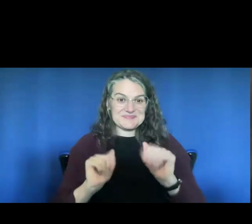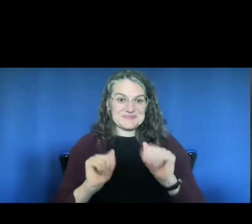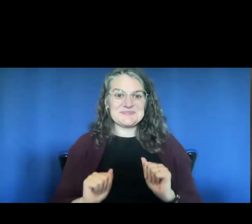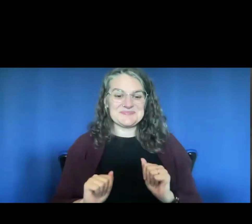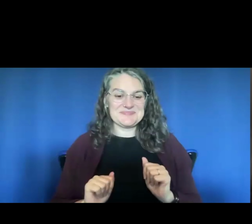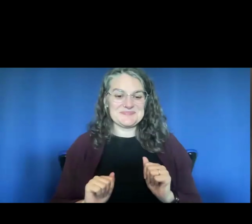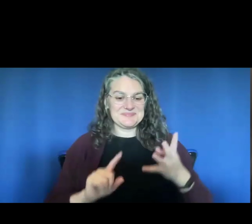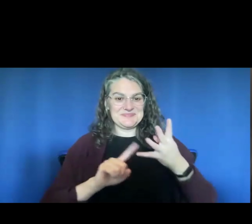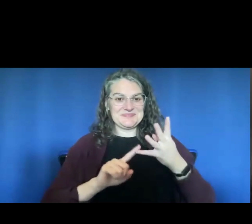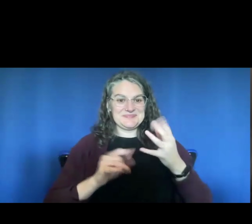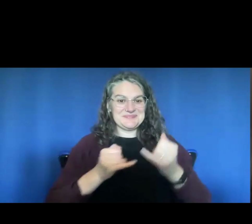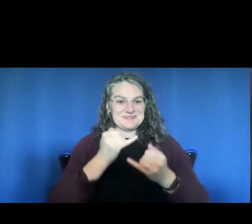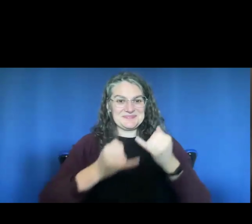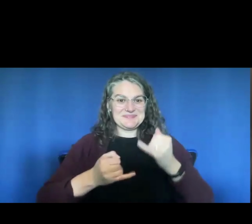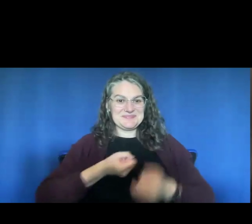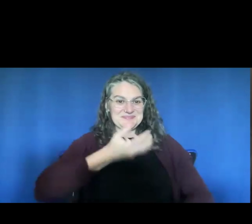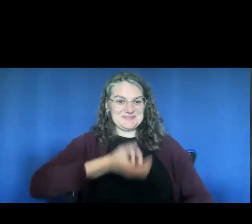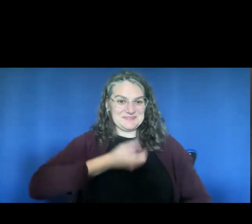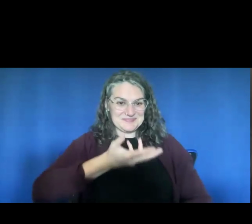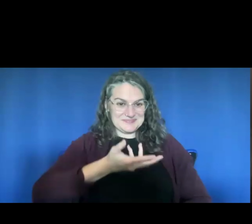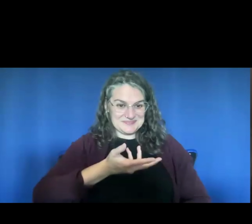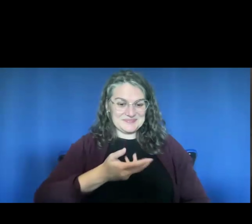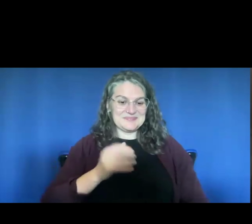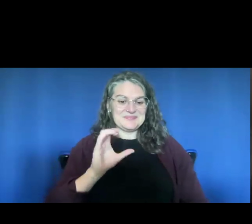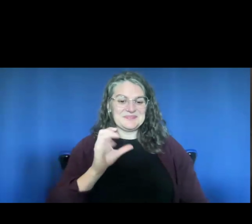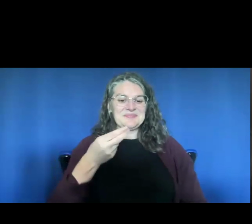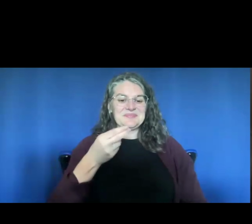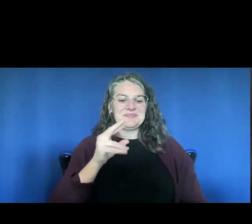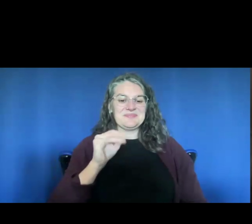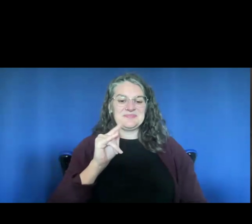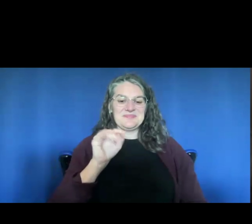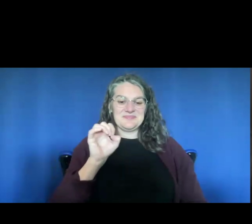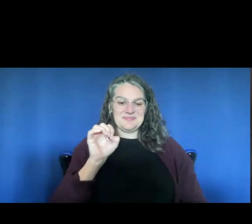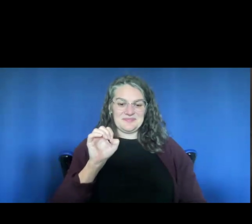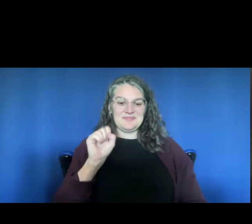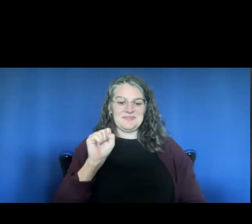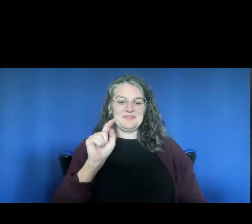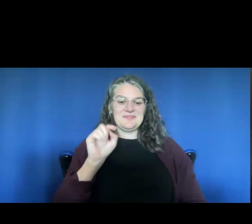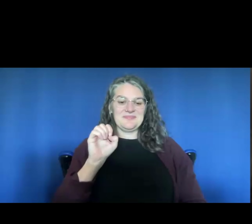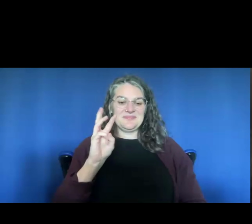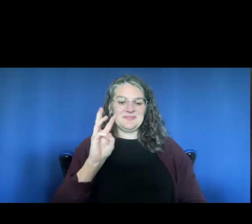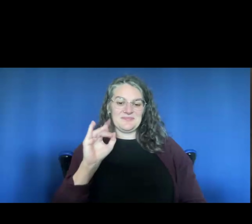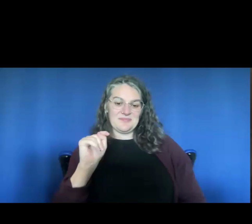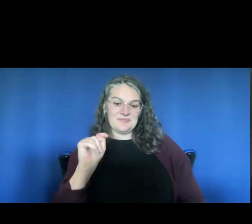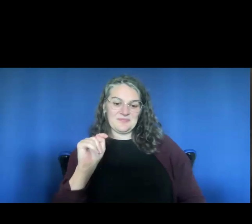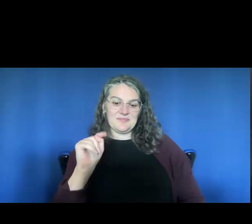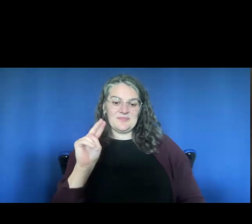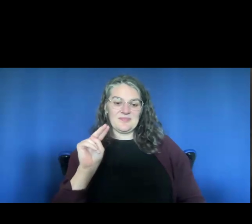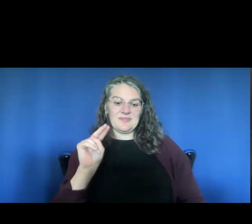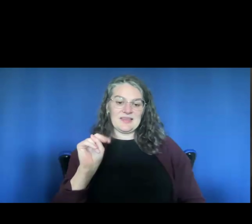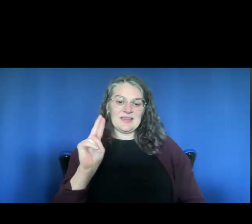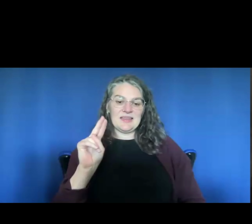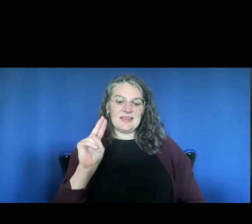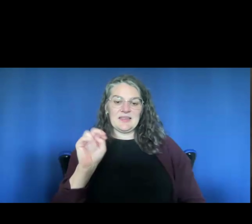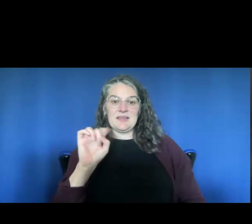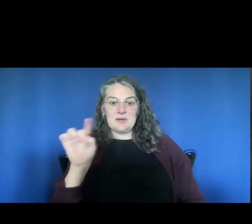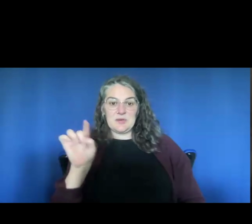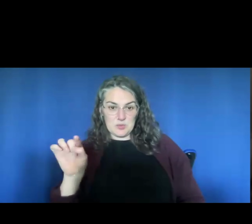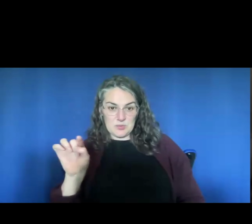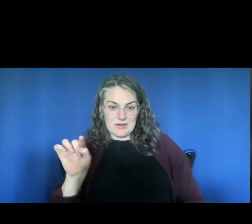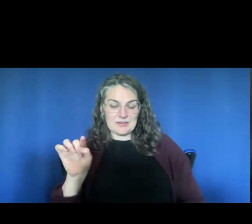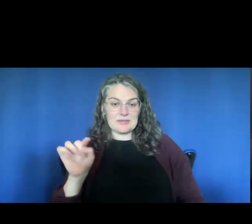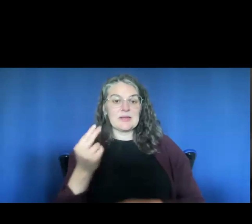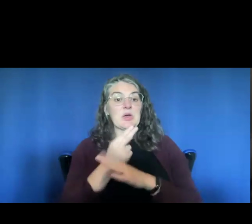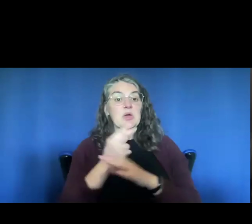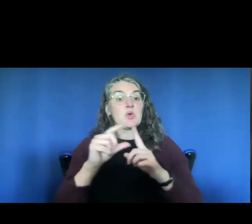On to our final reader, who is Christine Stewart Nunez. Goes by she, her, and is a permanent resident